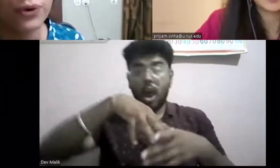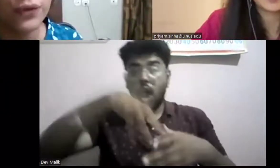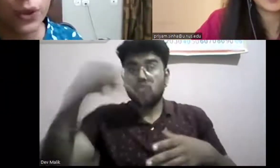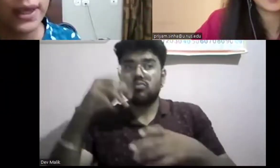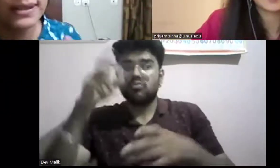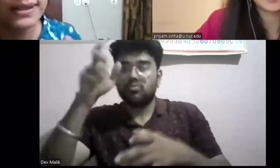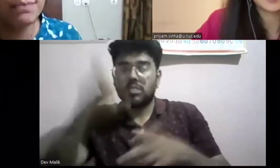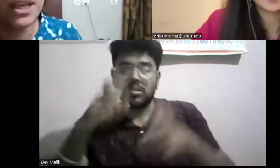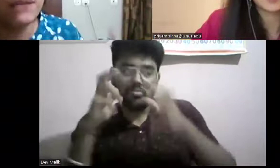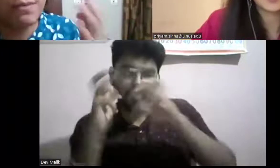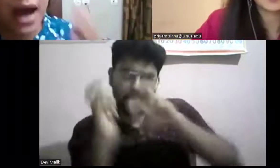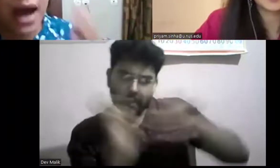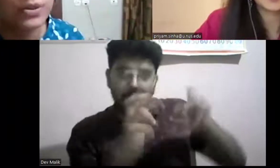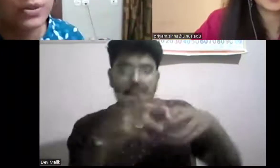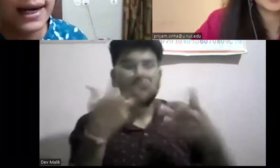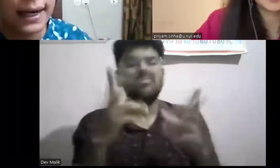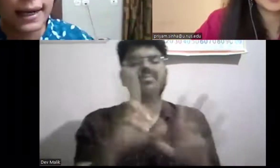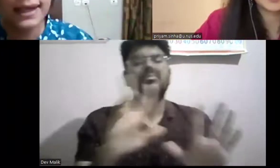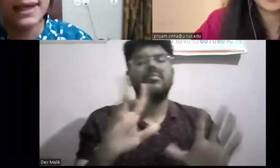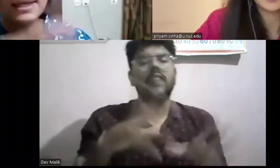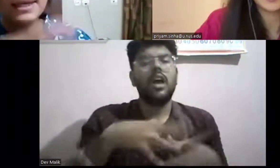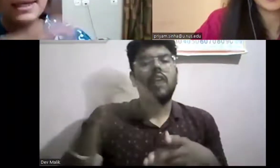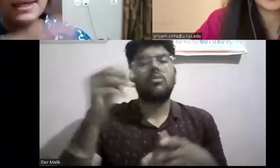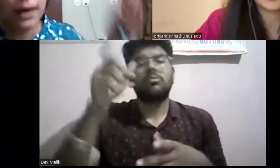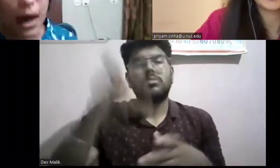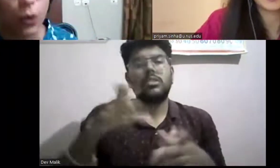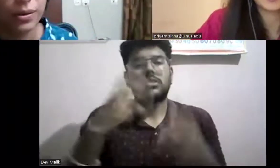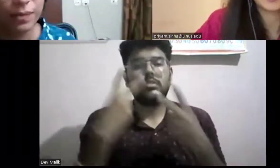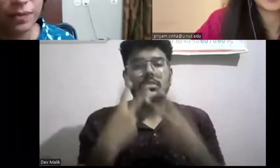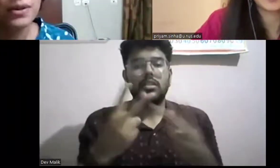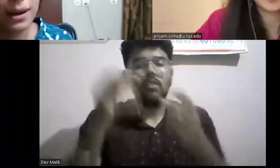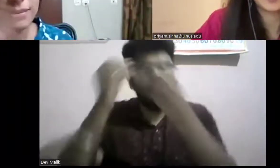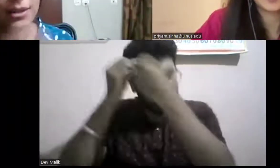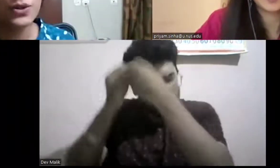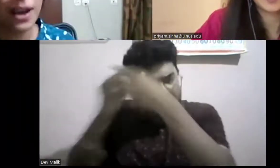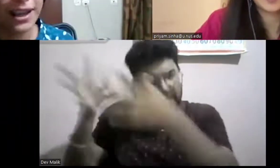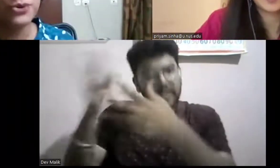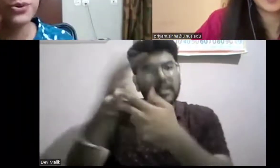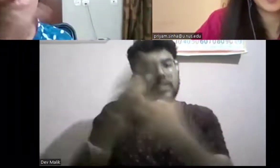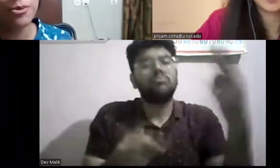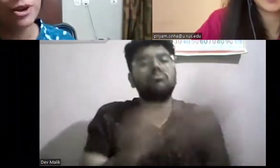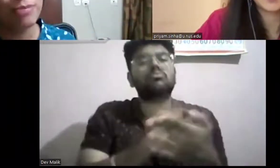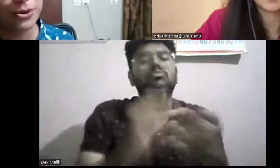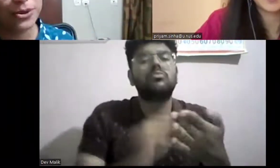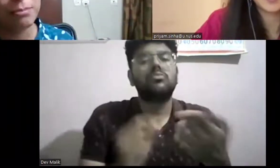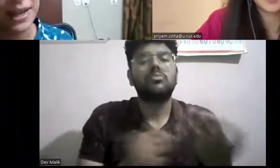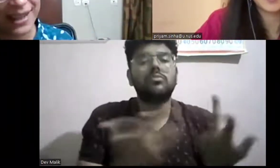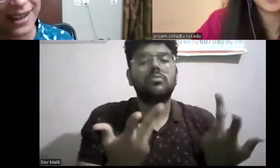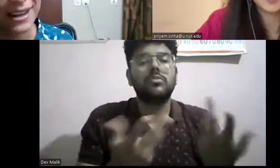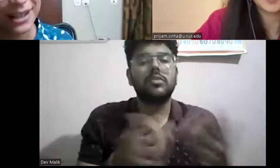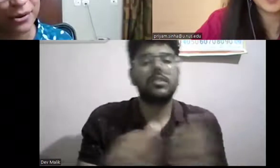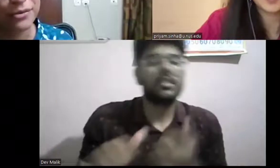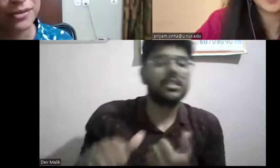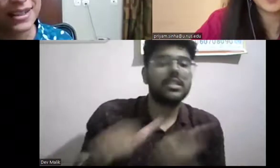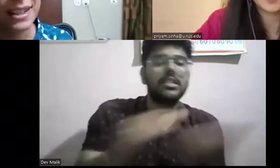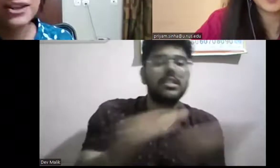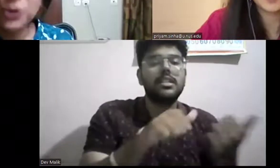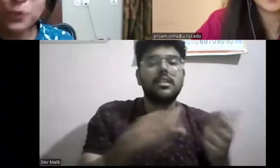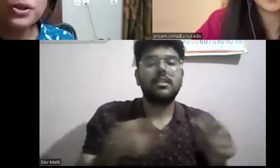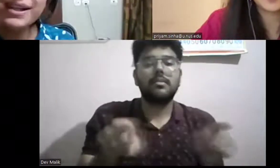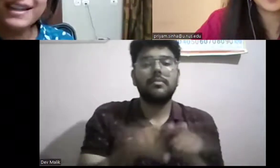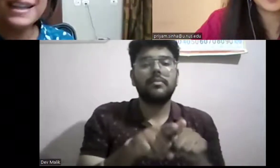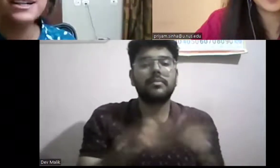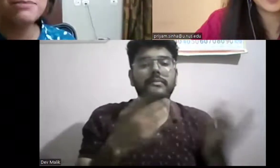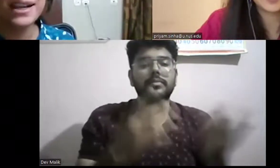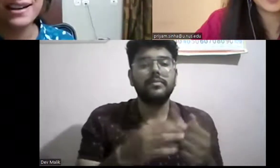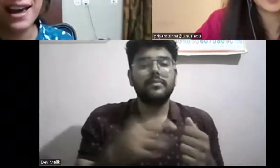of, viewing something from outside and creating a cloud, and this is again, I'm going back to the meta narrative of it. You